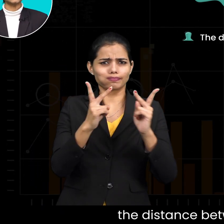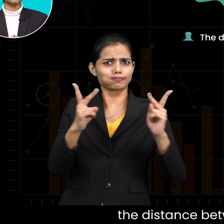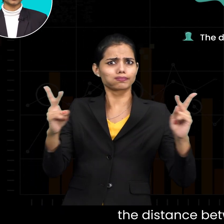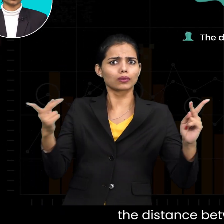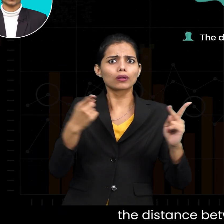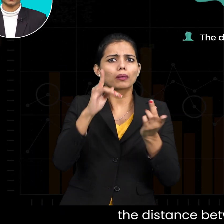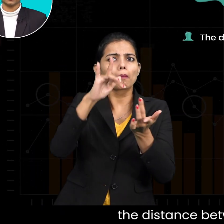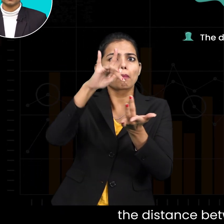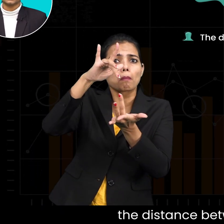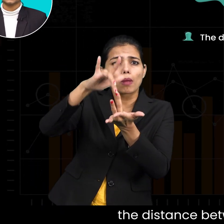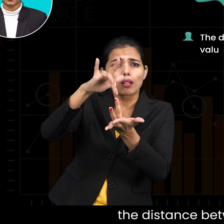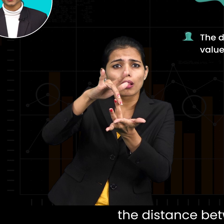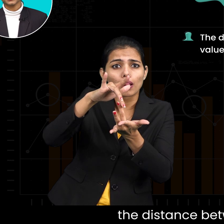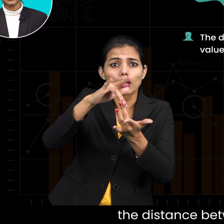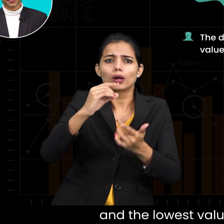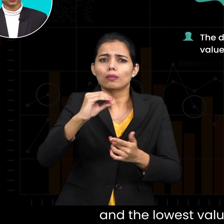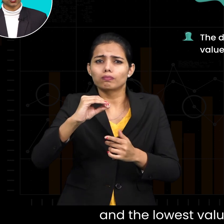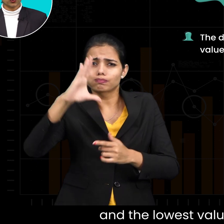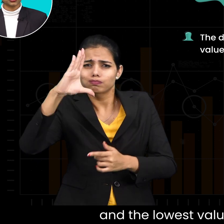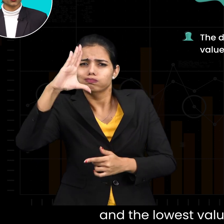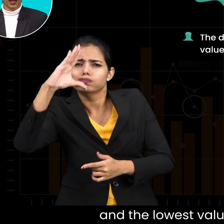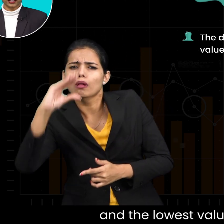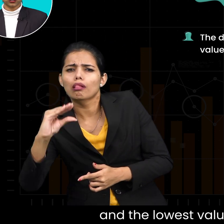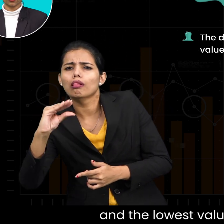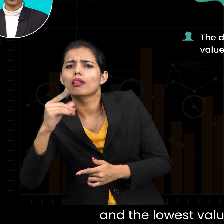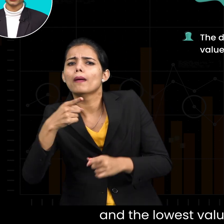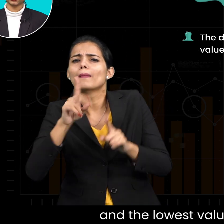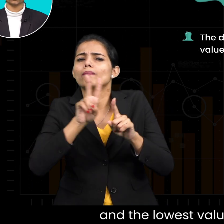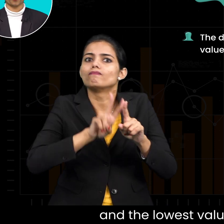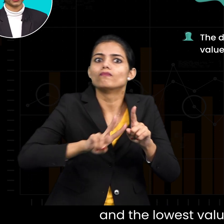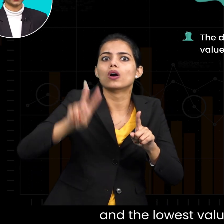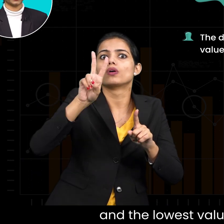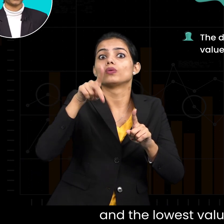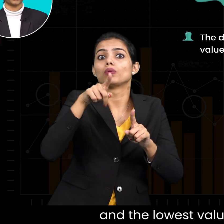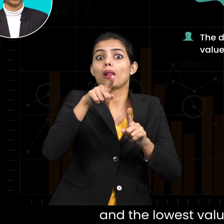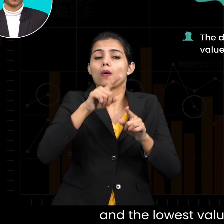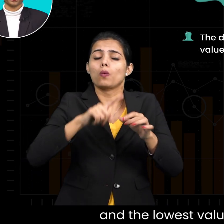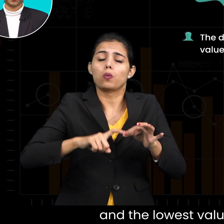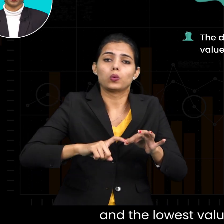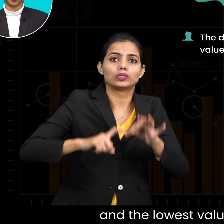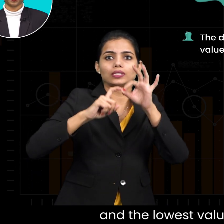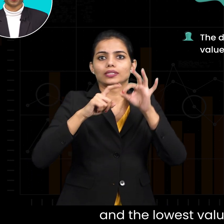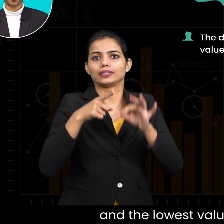the distance between the highest and the lowest values of each quantity,